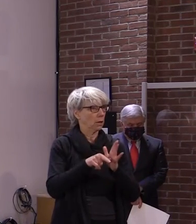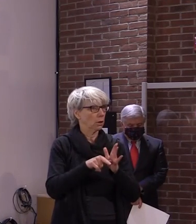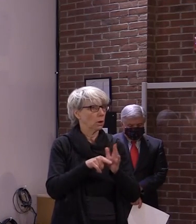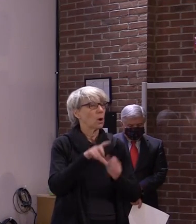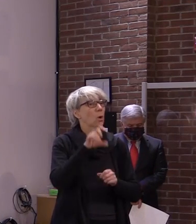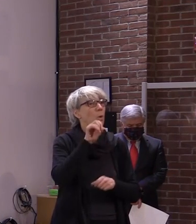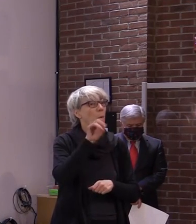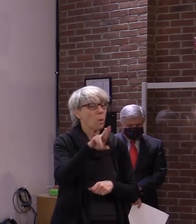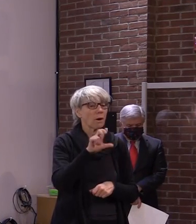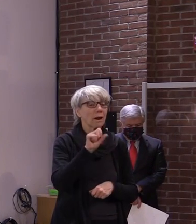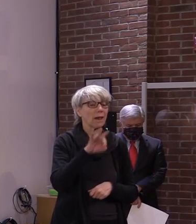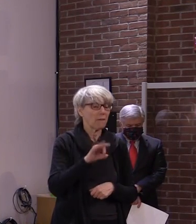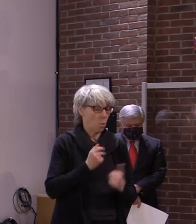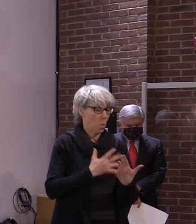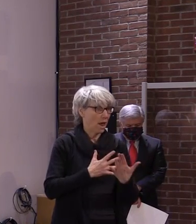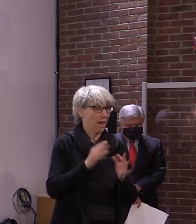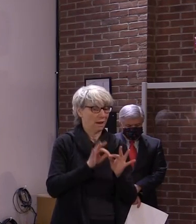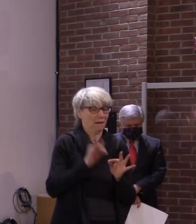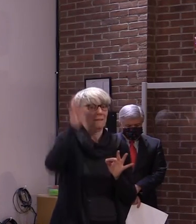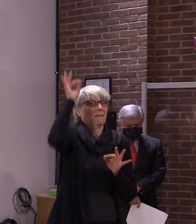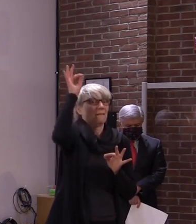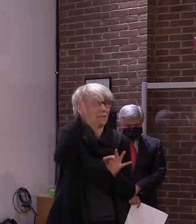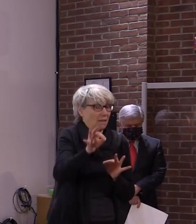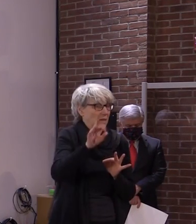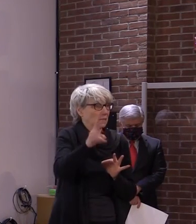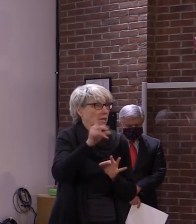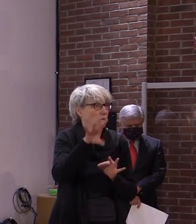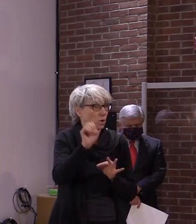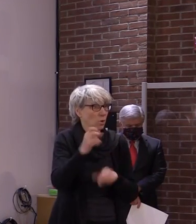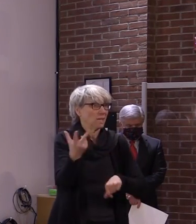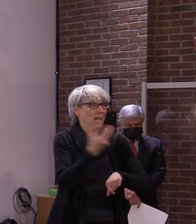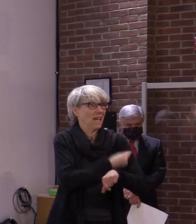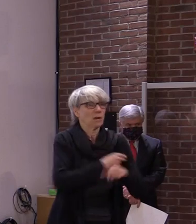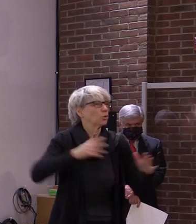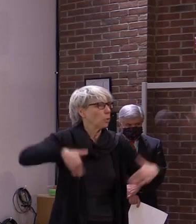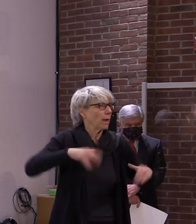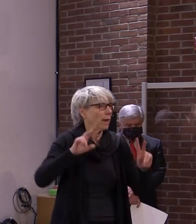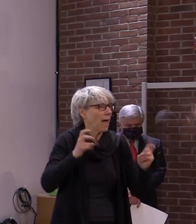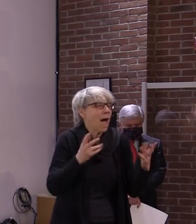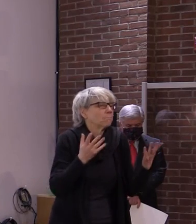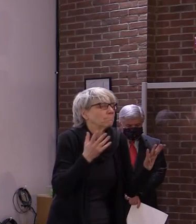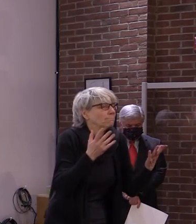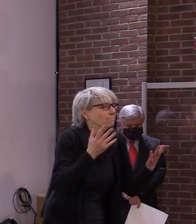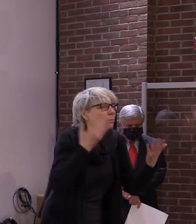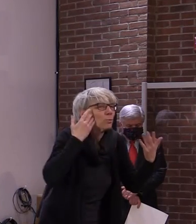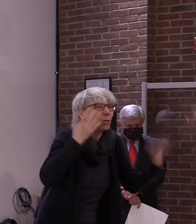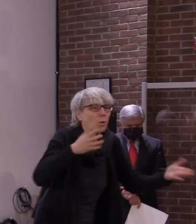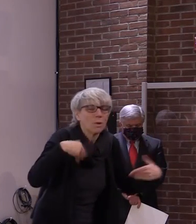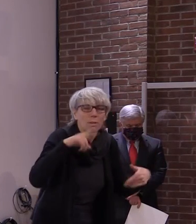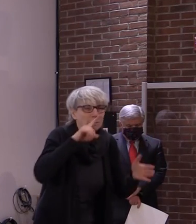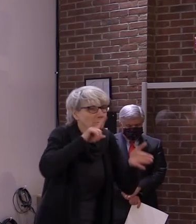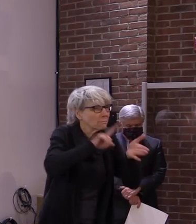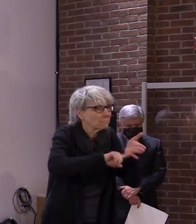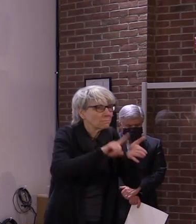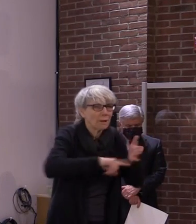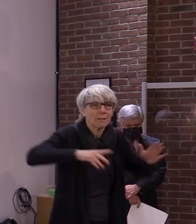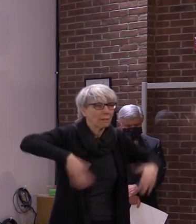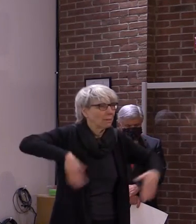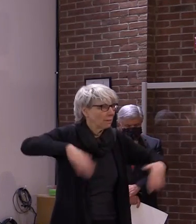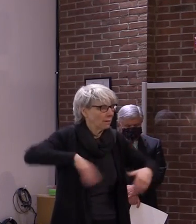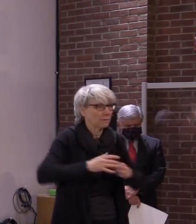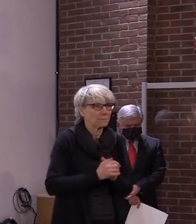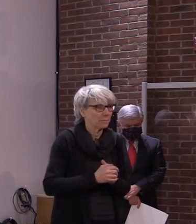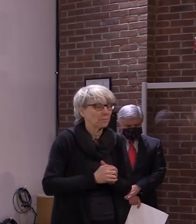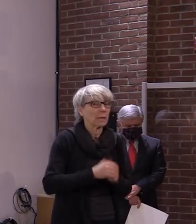again, we don't have data yet to support such a concern. Now in the US, no such policy has been advanced